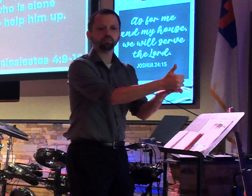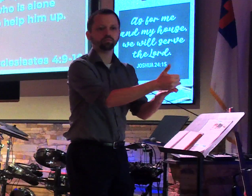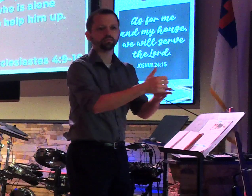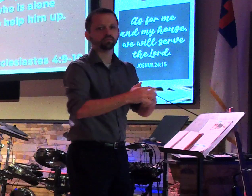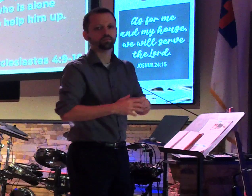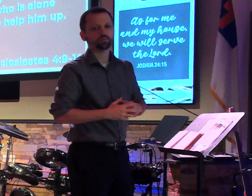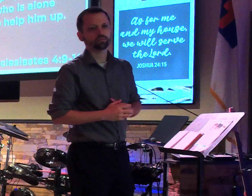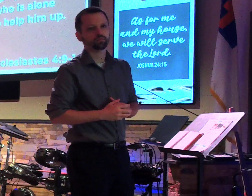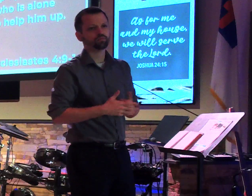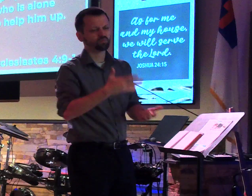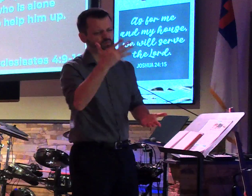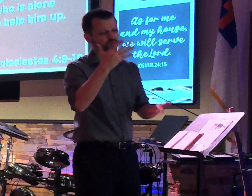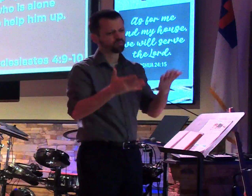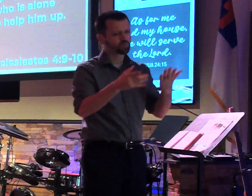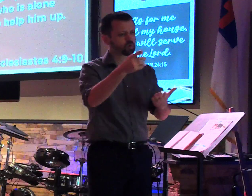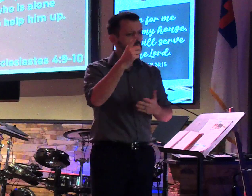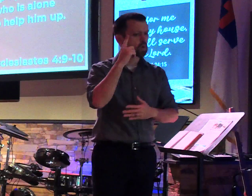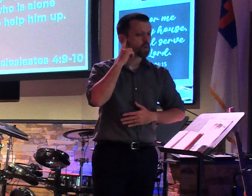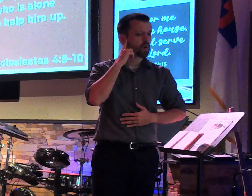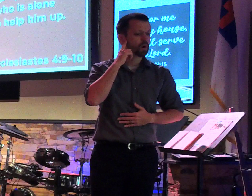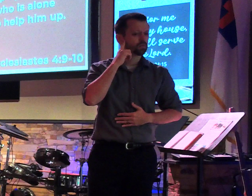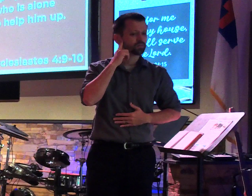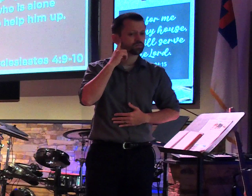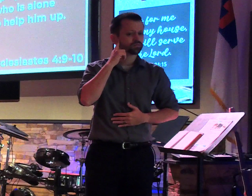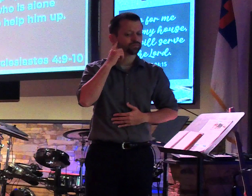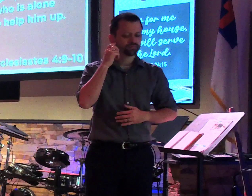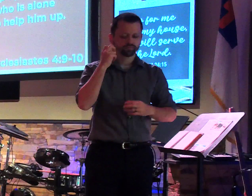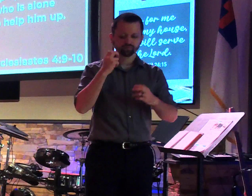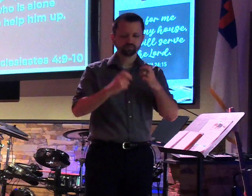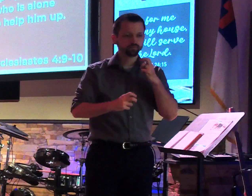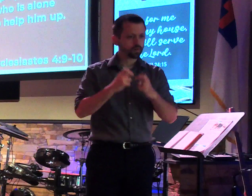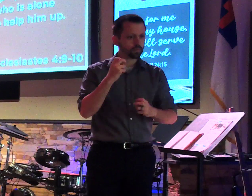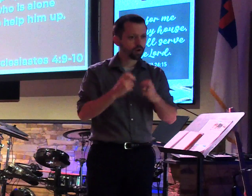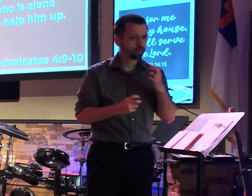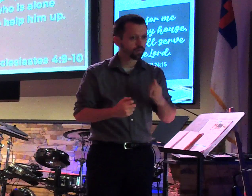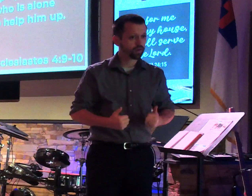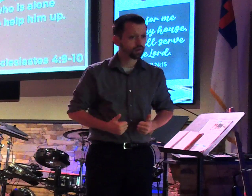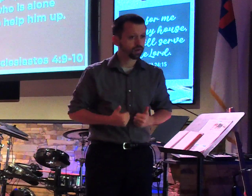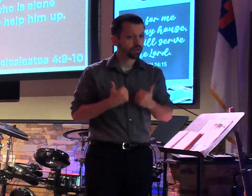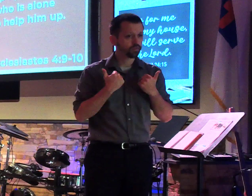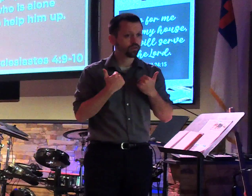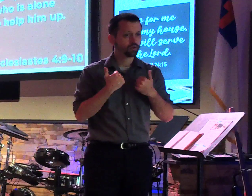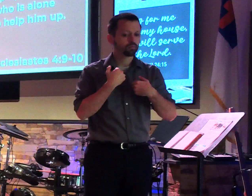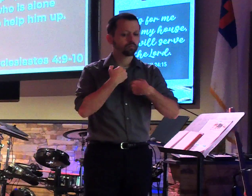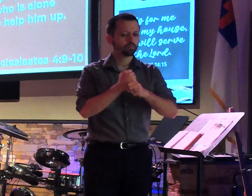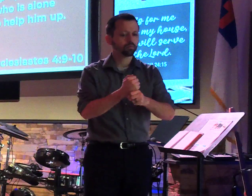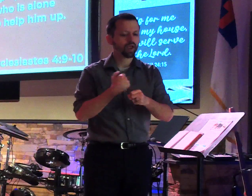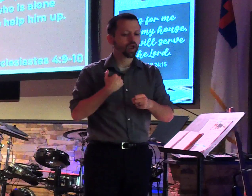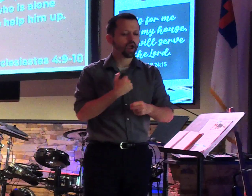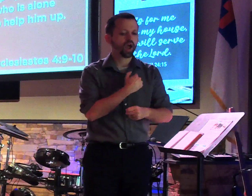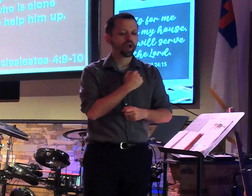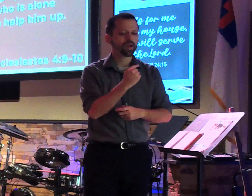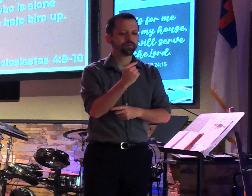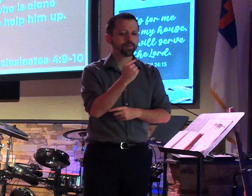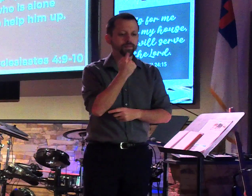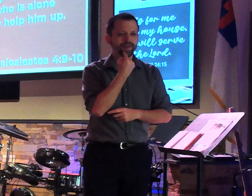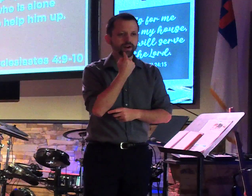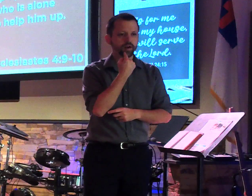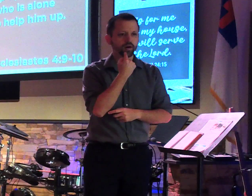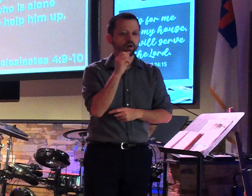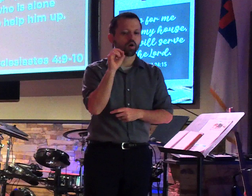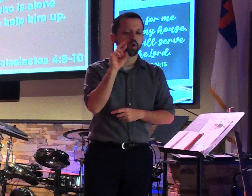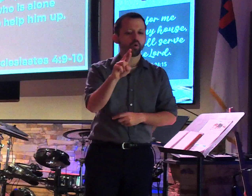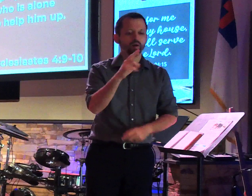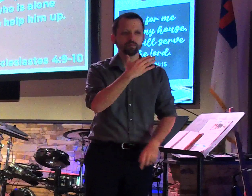You know, you may have heard this, that trials in life can make us bitter or